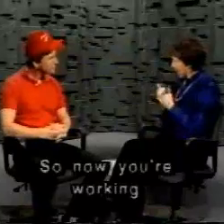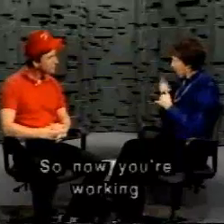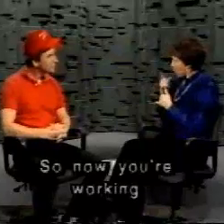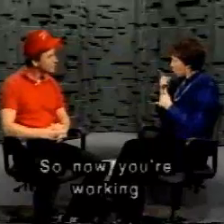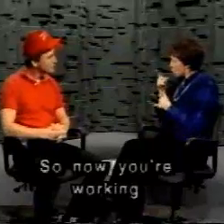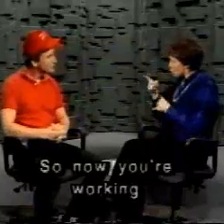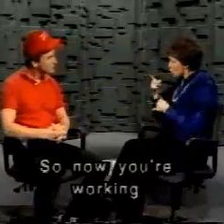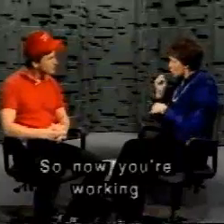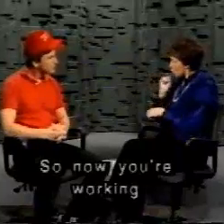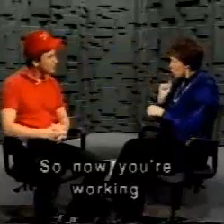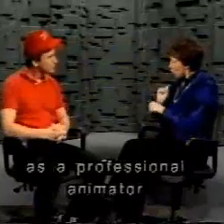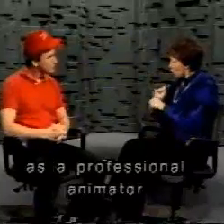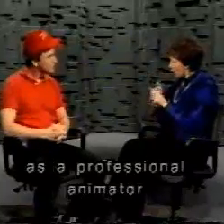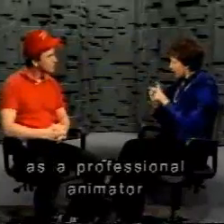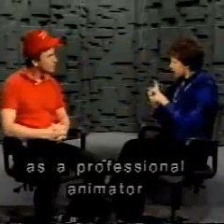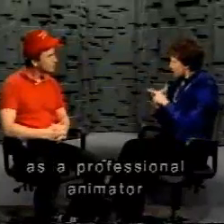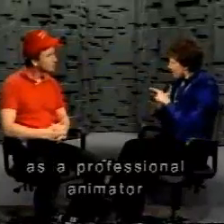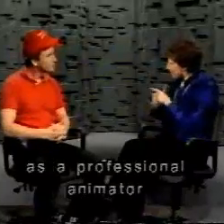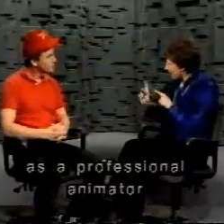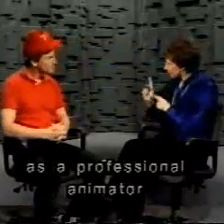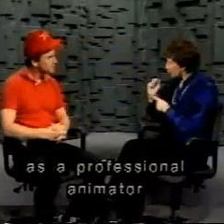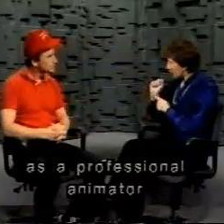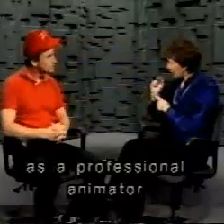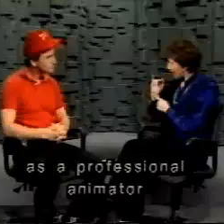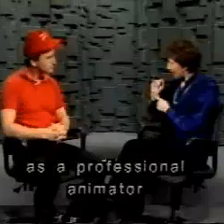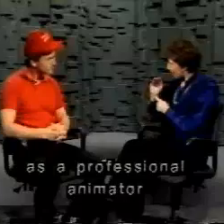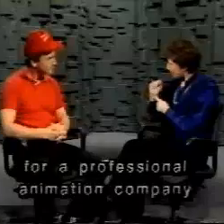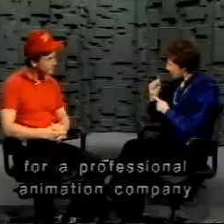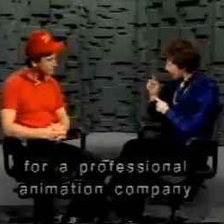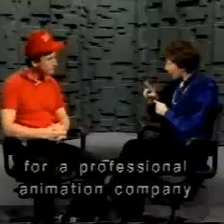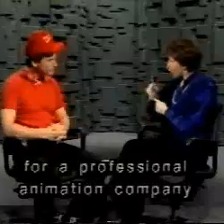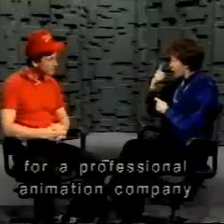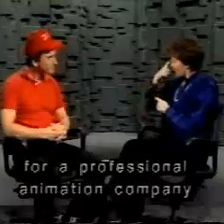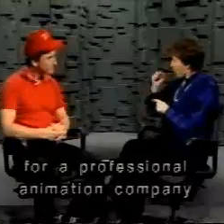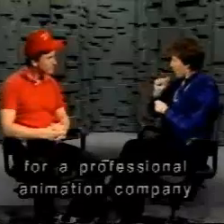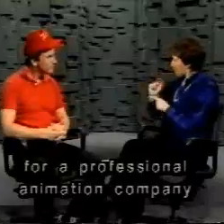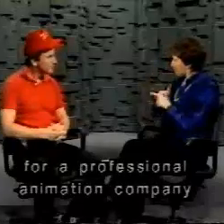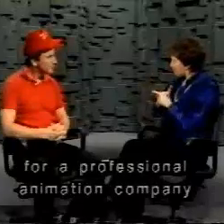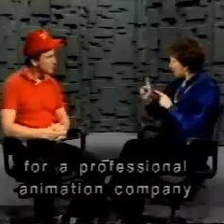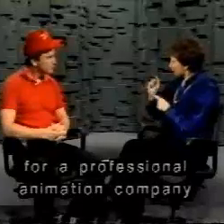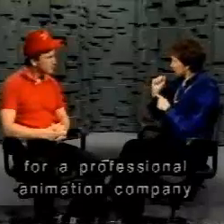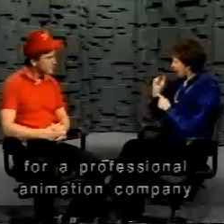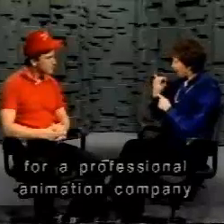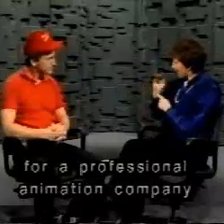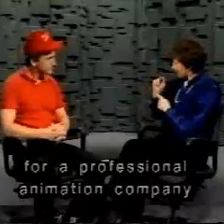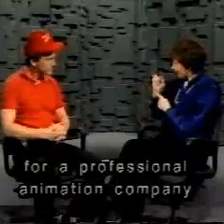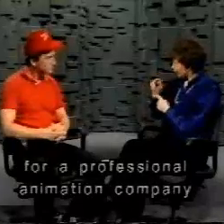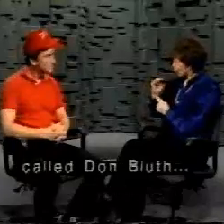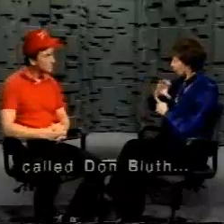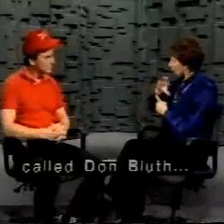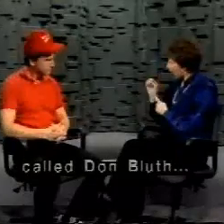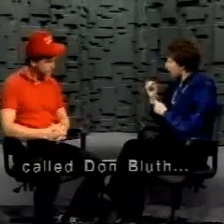So now you're working as a professional animator for a professional animation company called Don